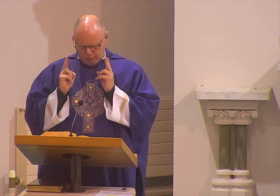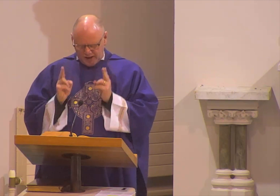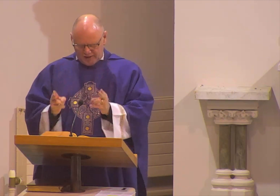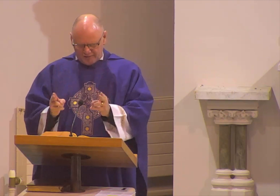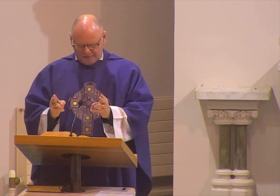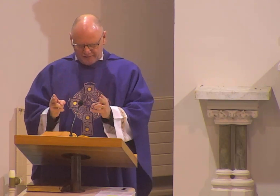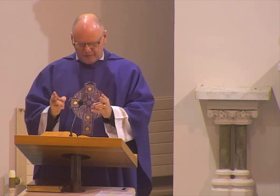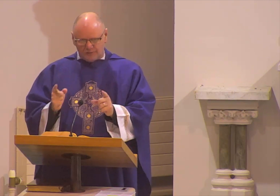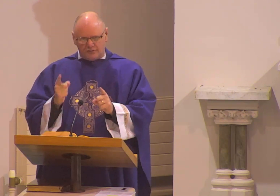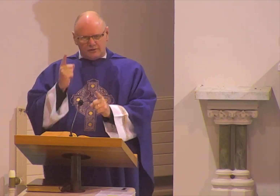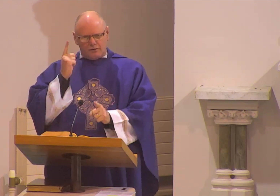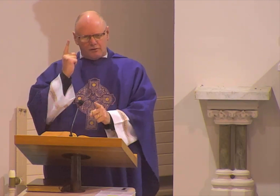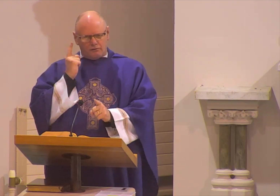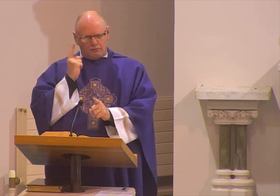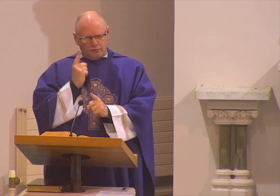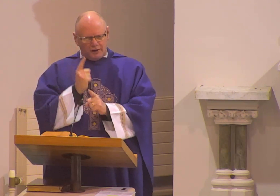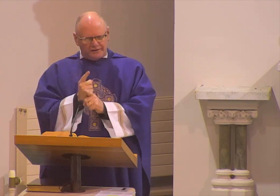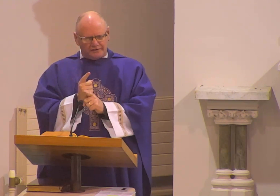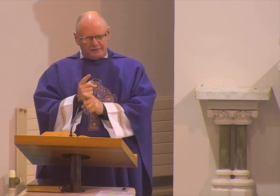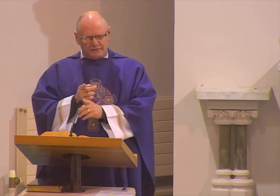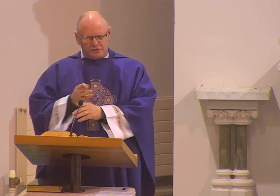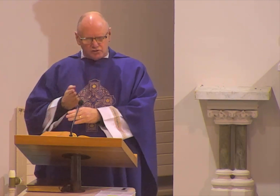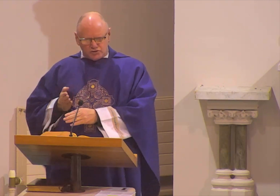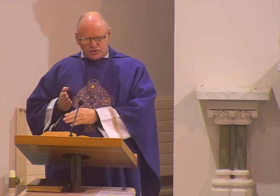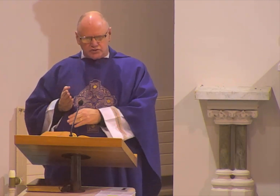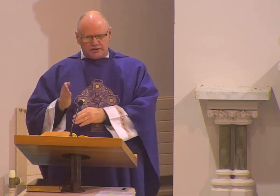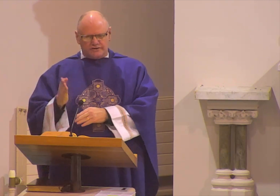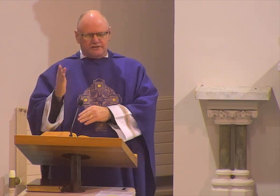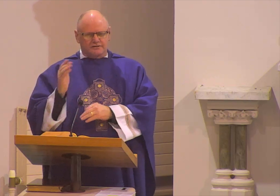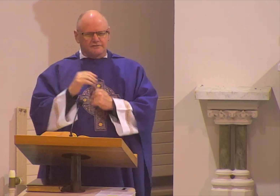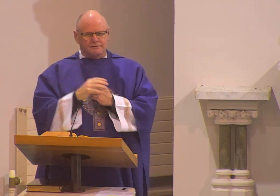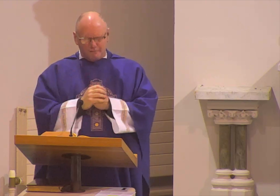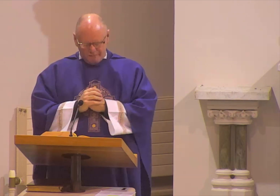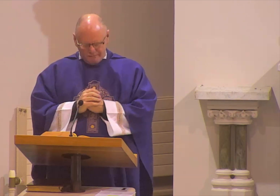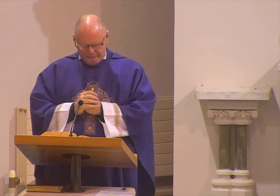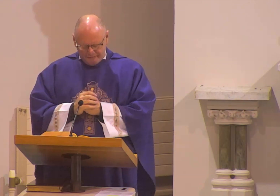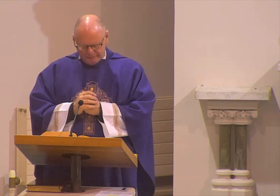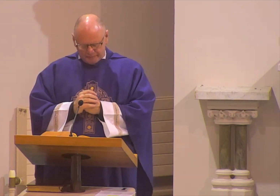Jesus' path, right, straight,